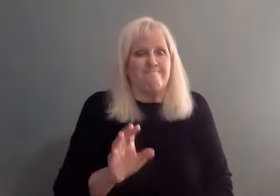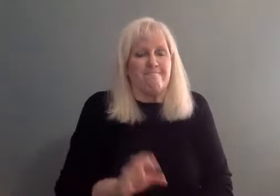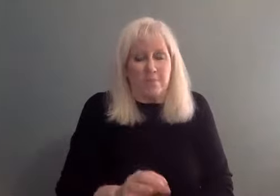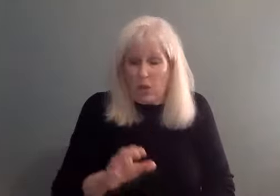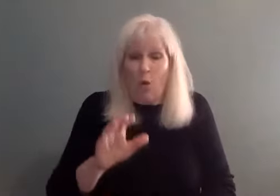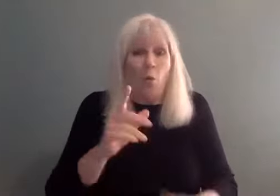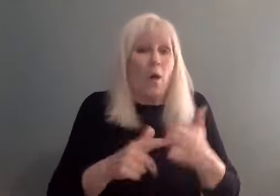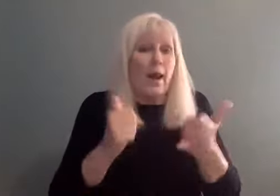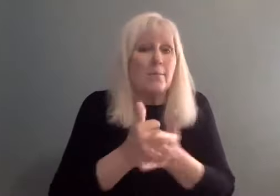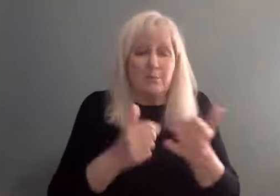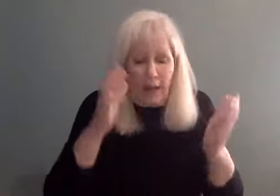Nature helps me listen.